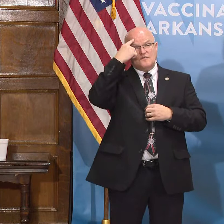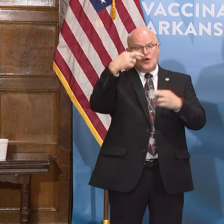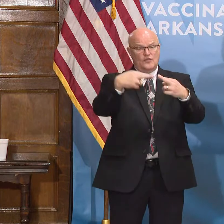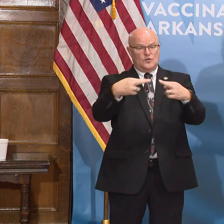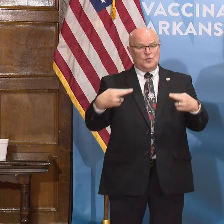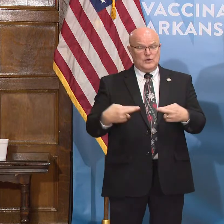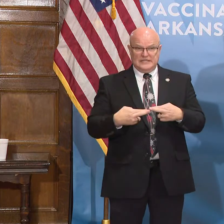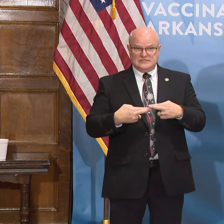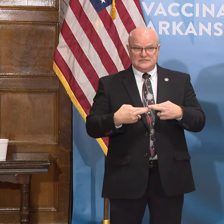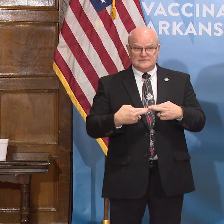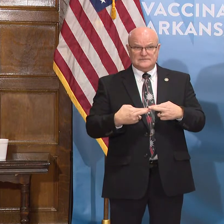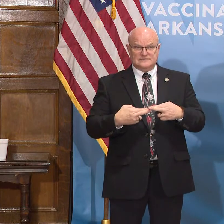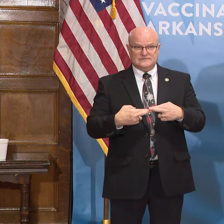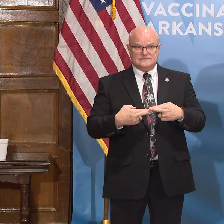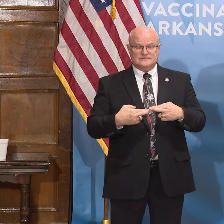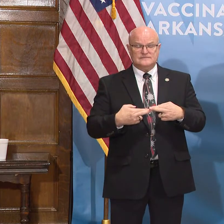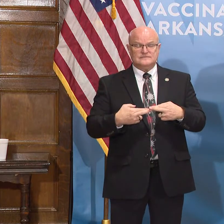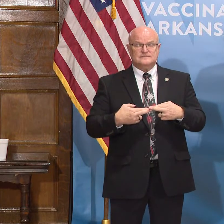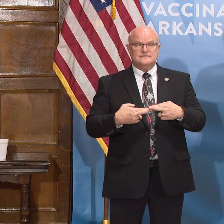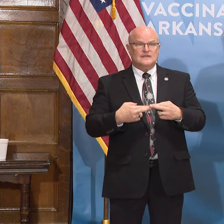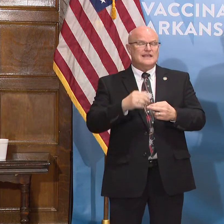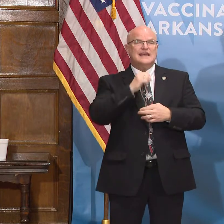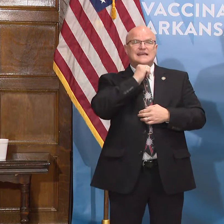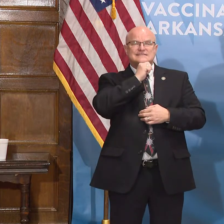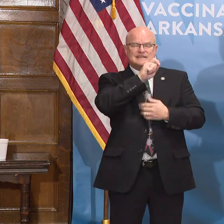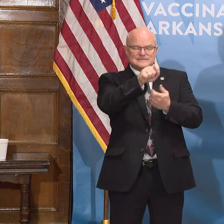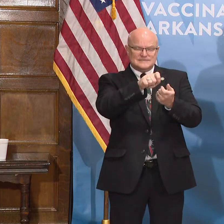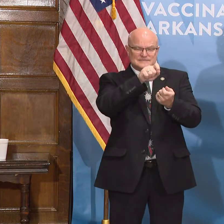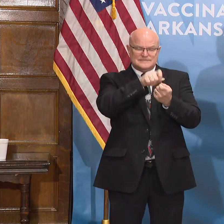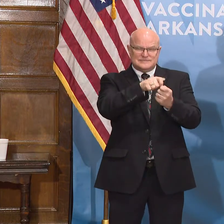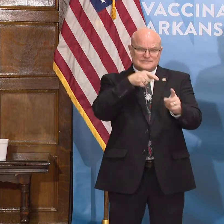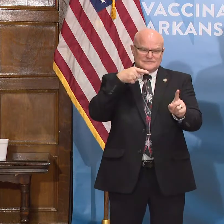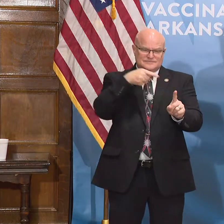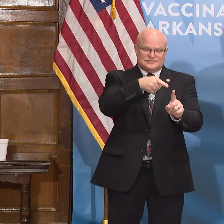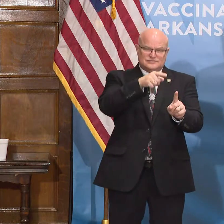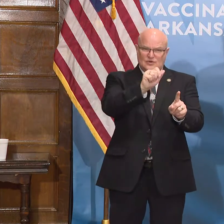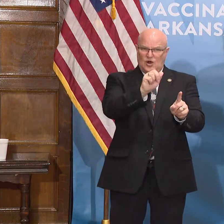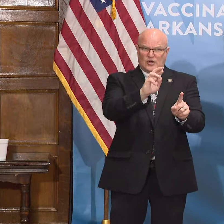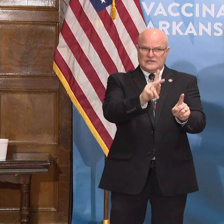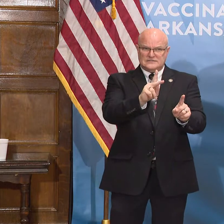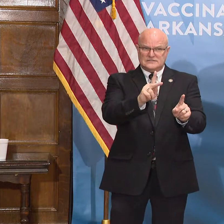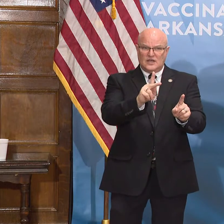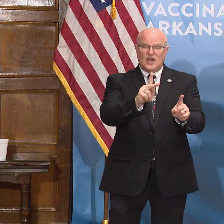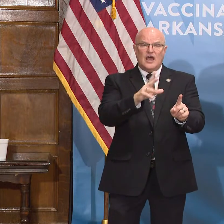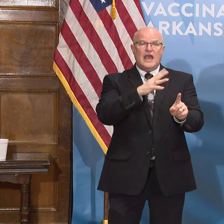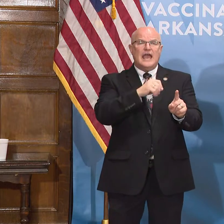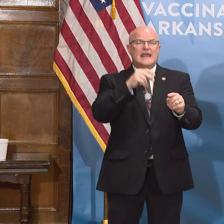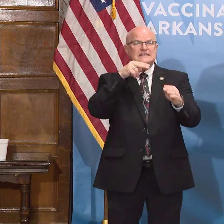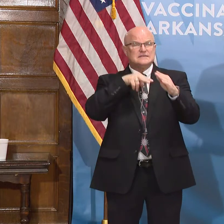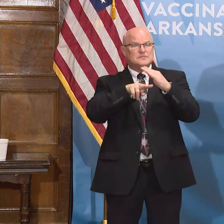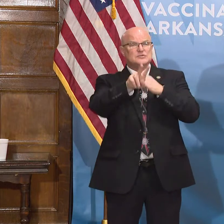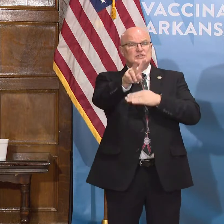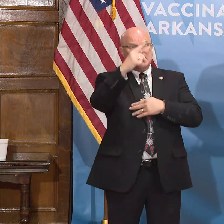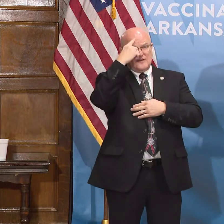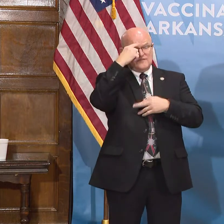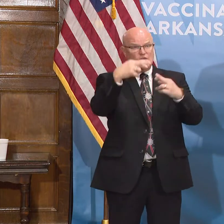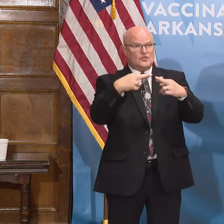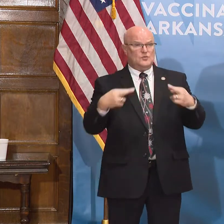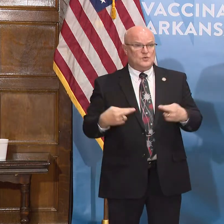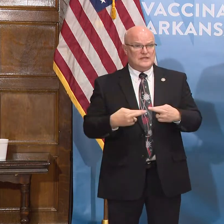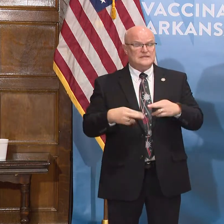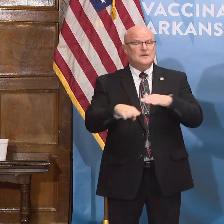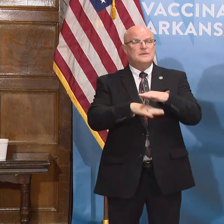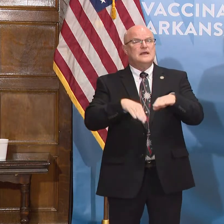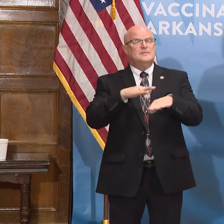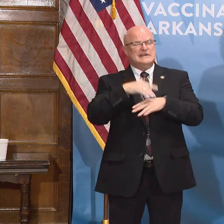region, I would emphasize, and it is not particularly directed at Arkansas, and it is a projection for the region